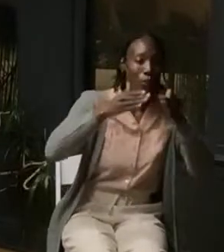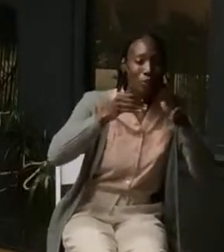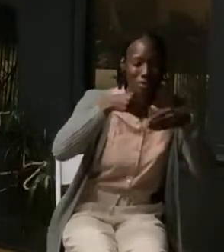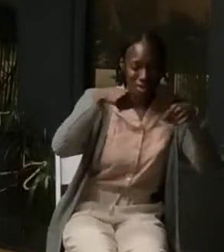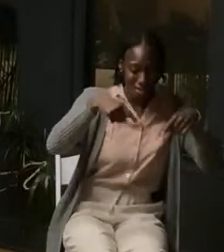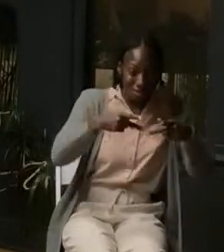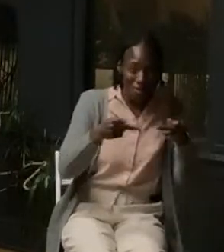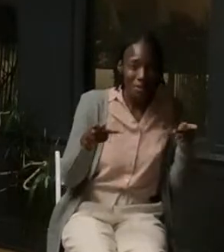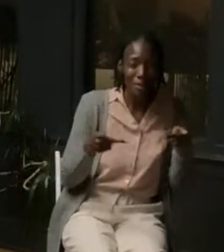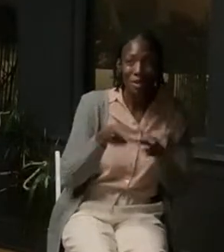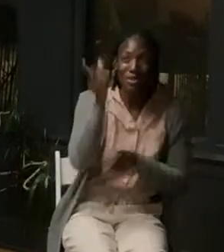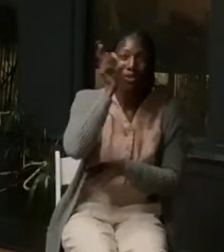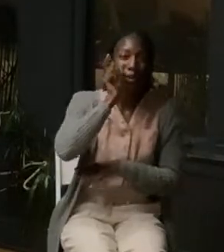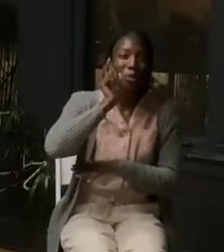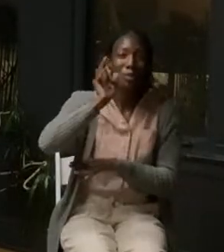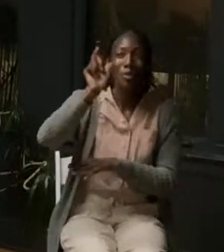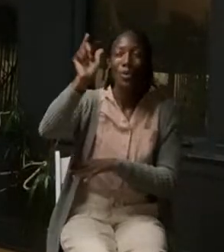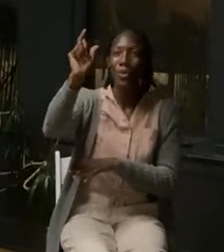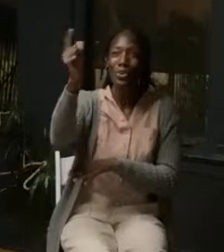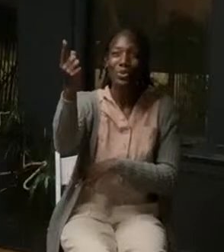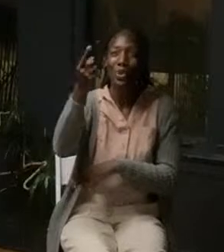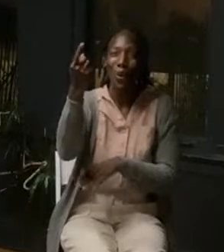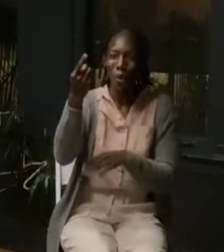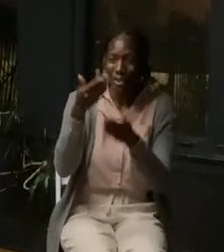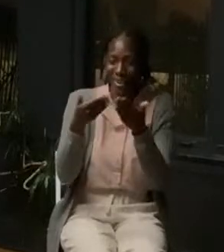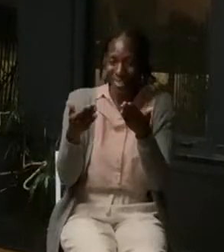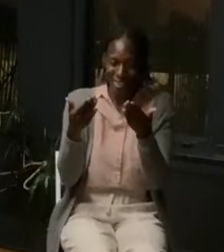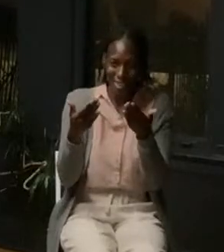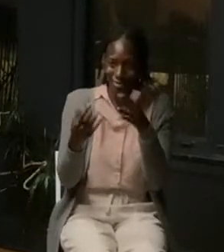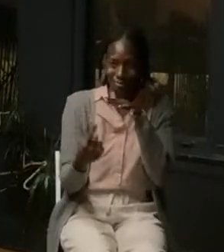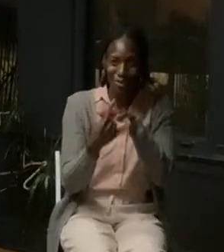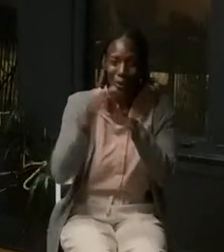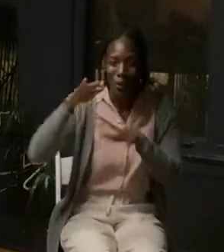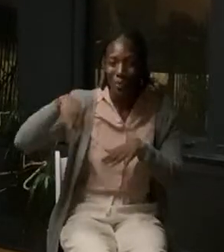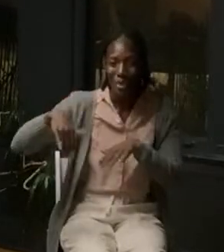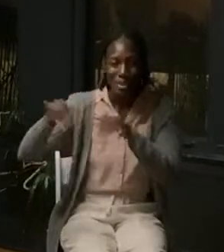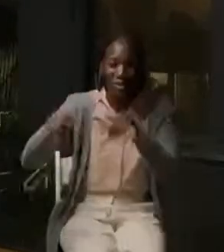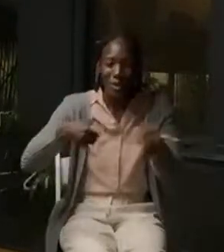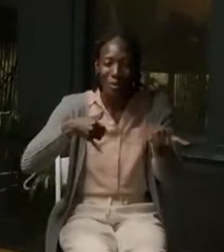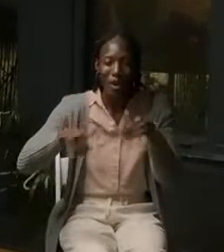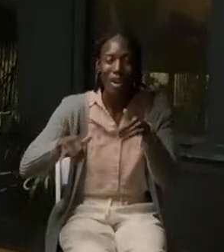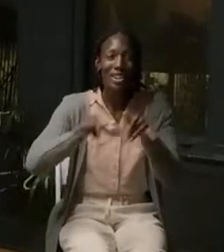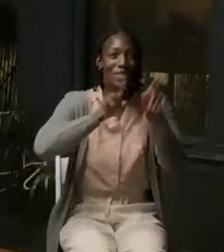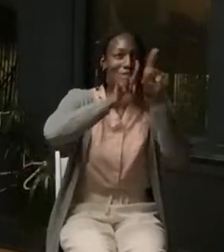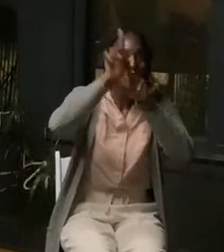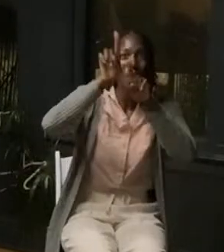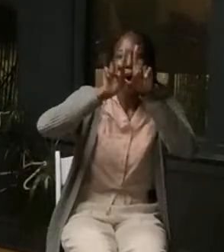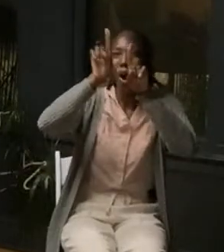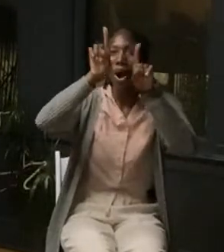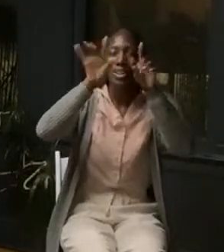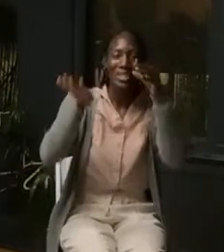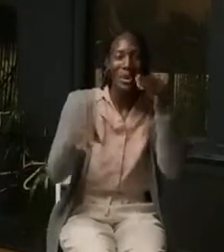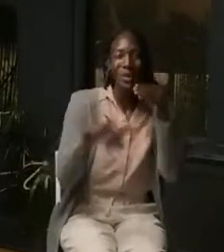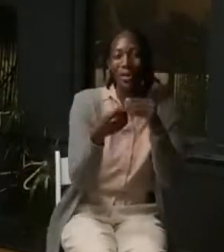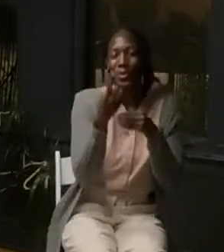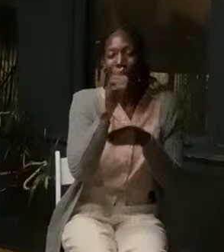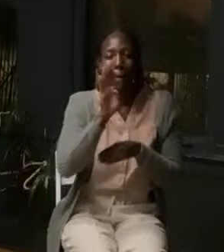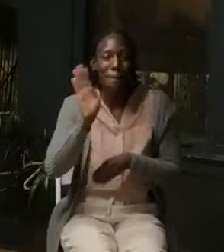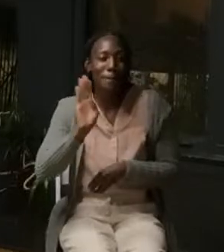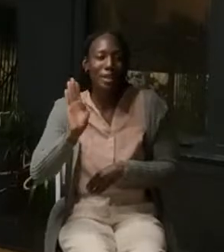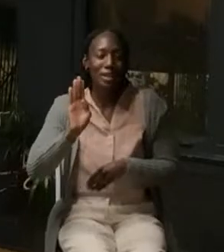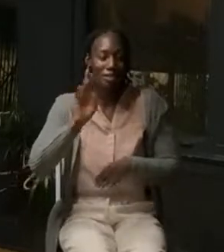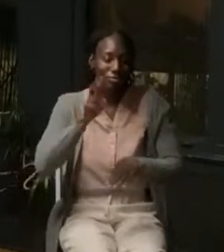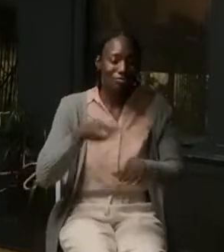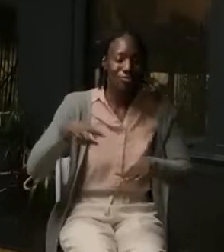place. The moon is the only one late to the party. The stars, her +1 billion. Jumping into